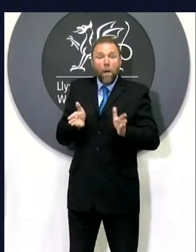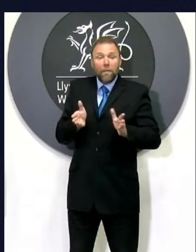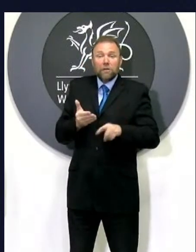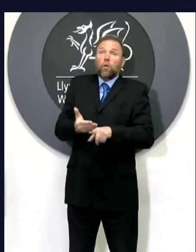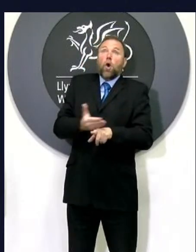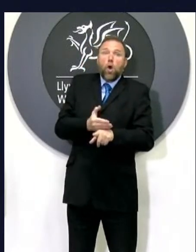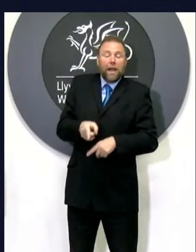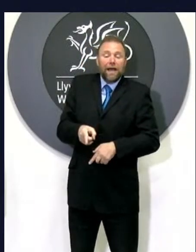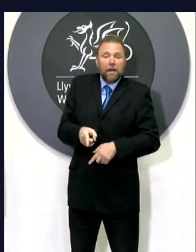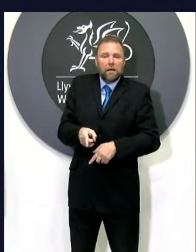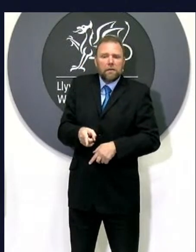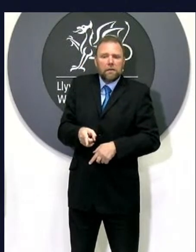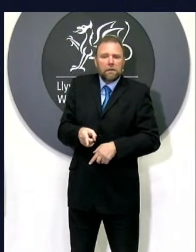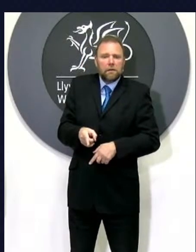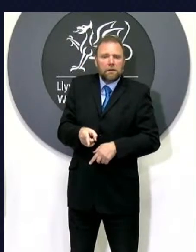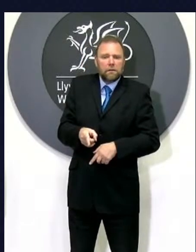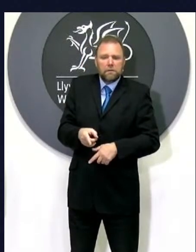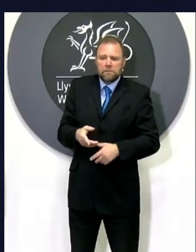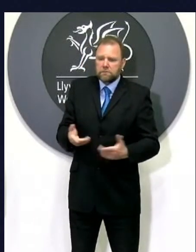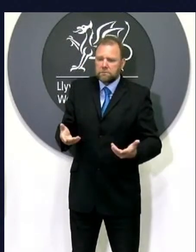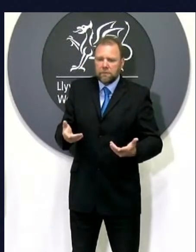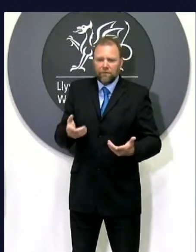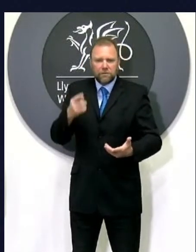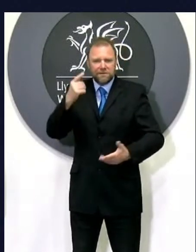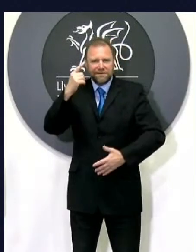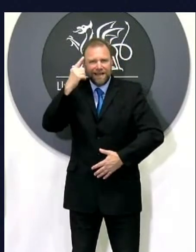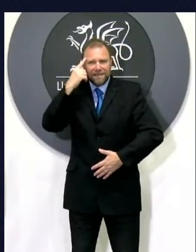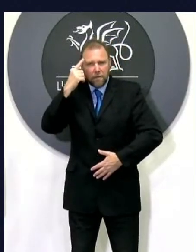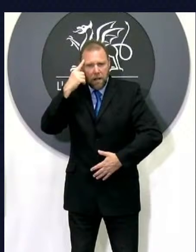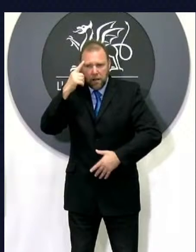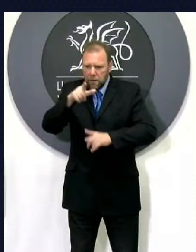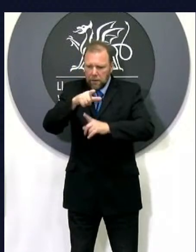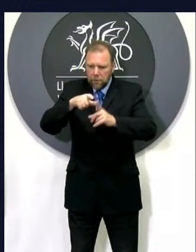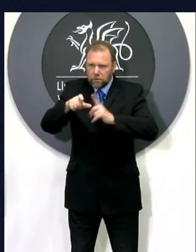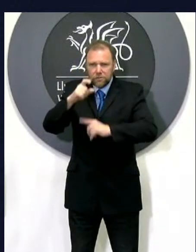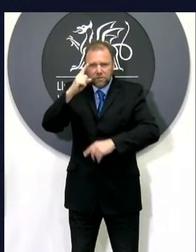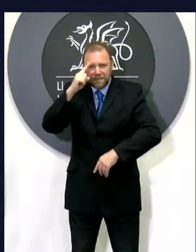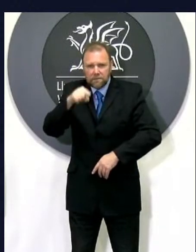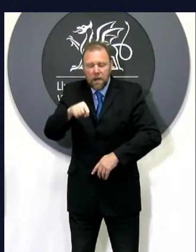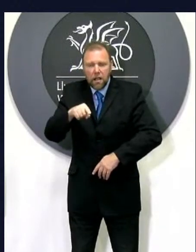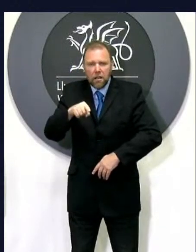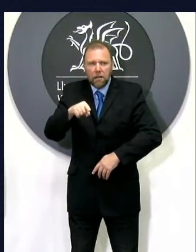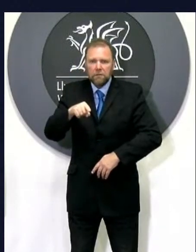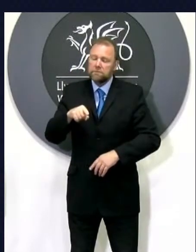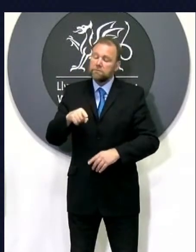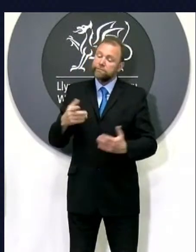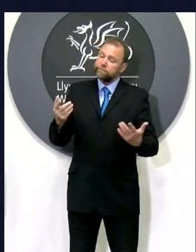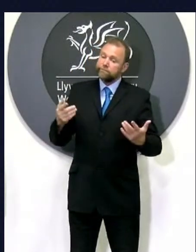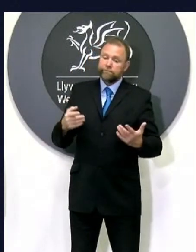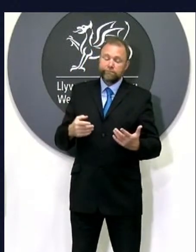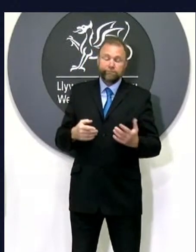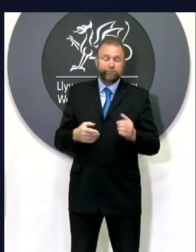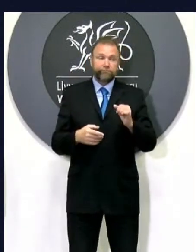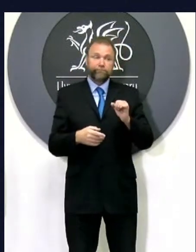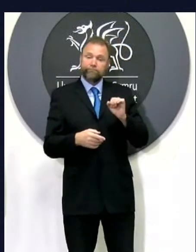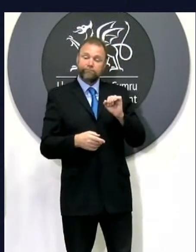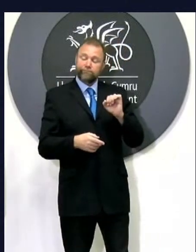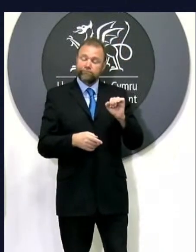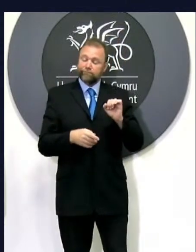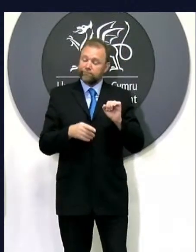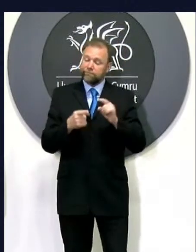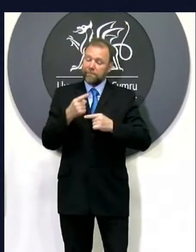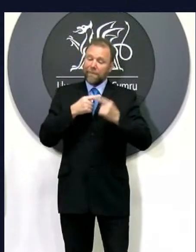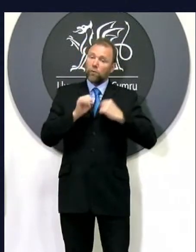don't behave in a sensible way, if our communities don't behave in a sensible way, the point of your first question, that the